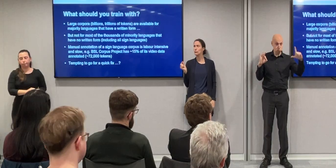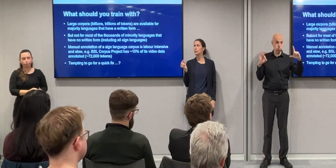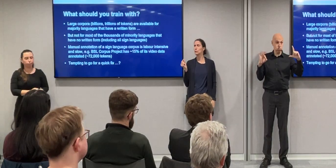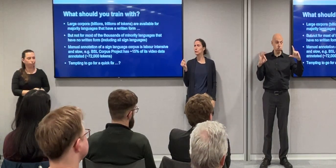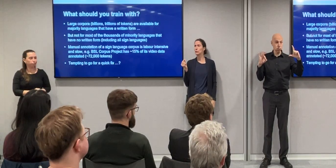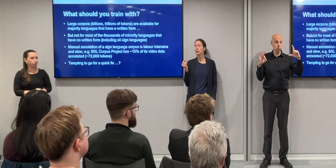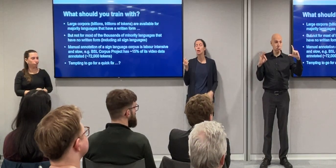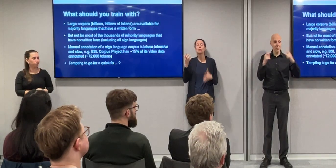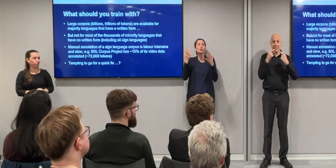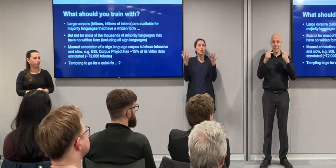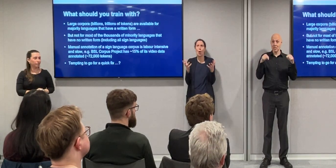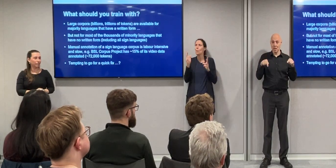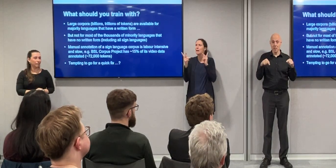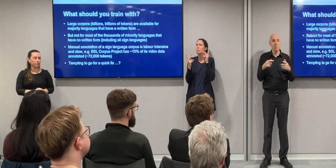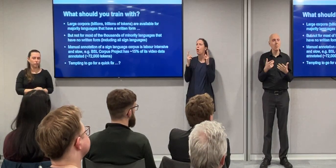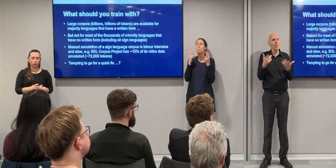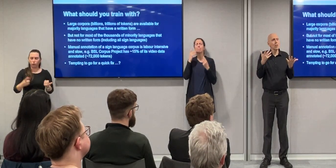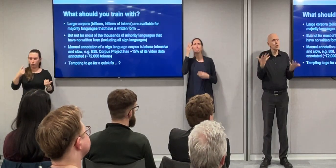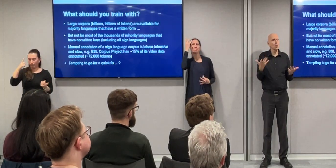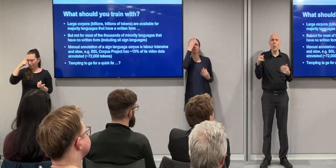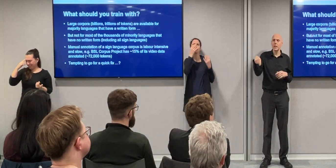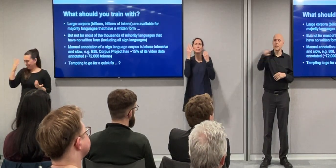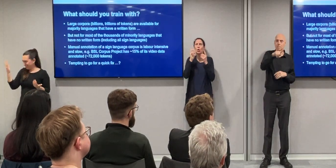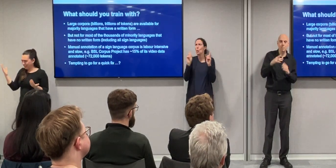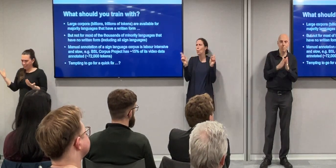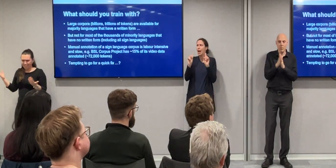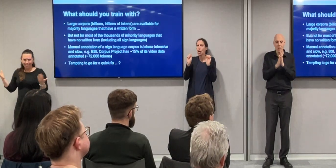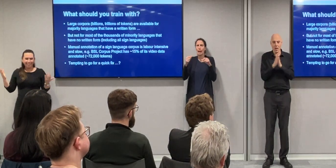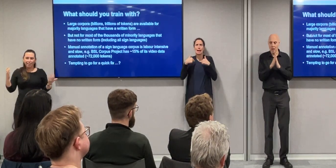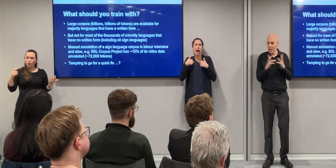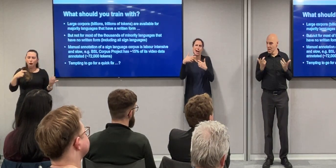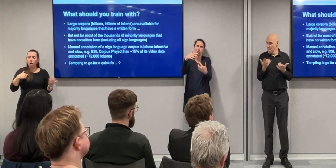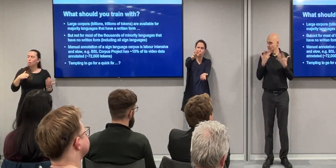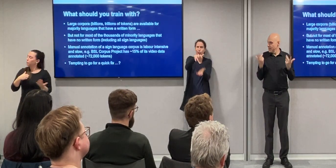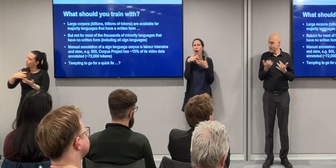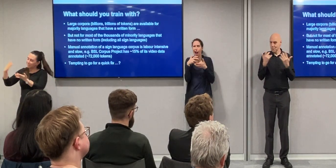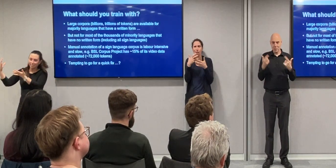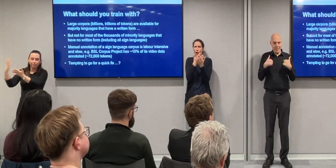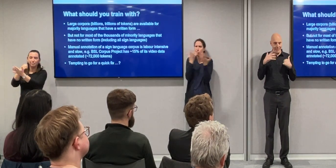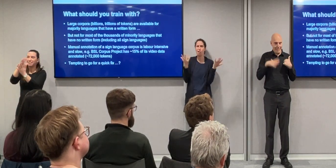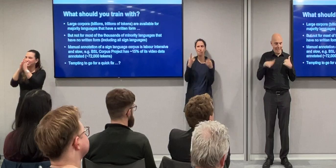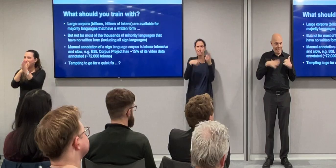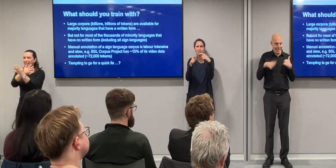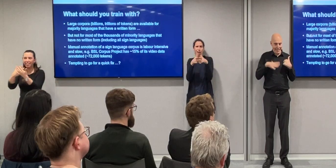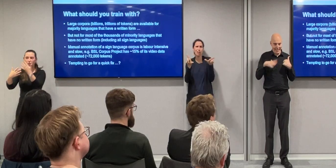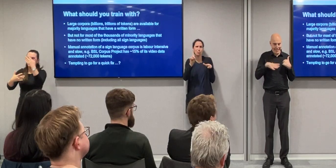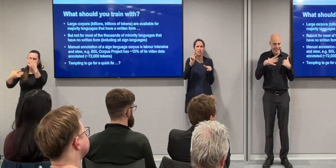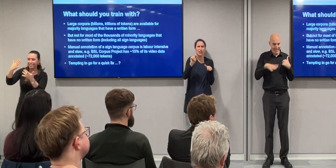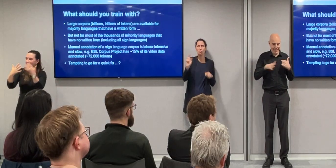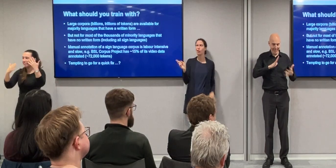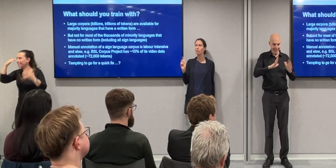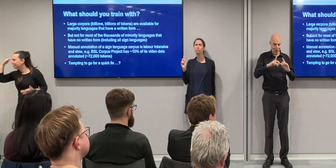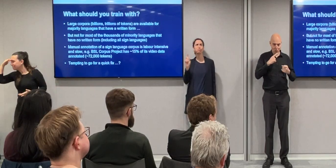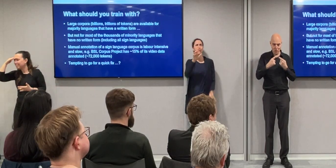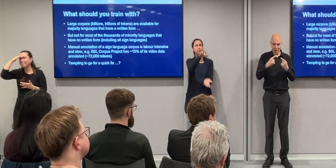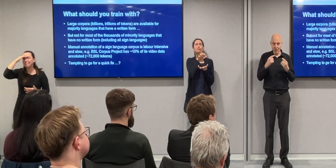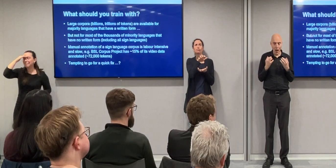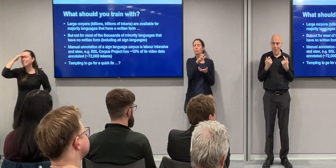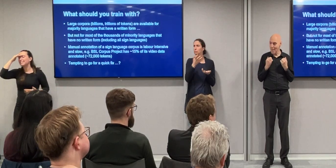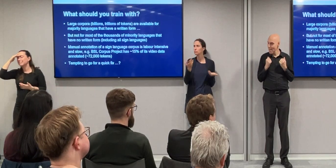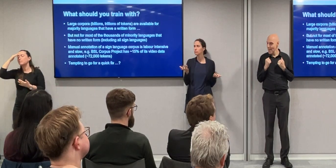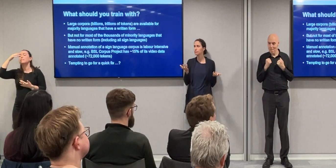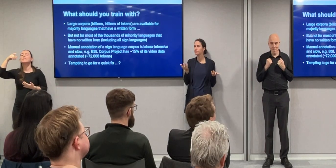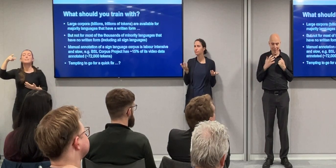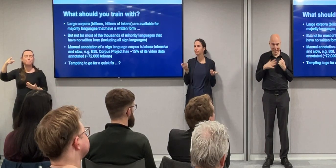So people are looking around and thinking, well, where can I just grab a load of sign language data from? And this is where we start to